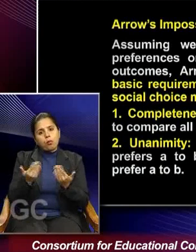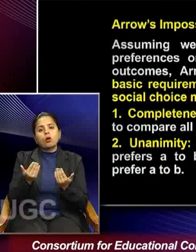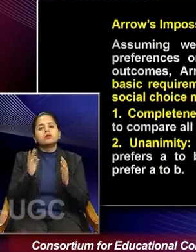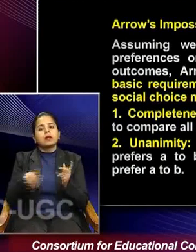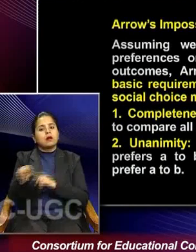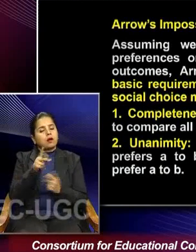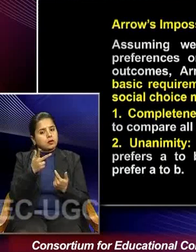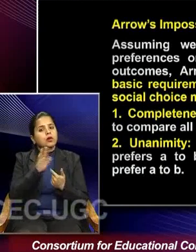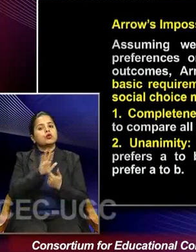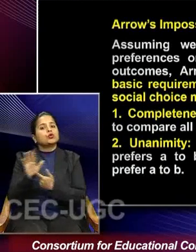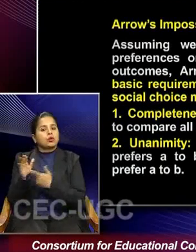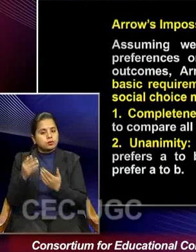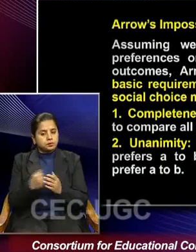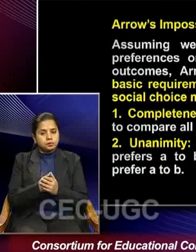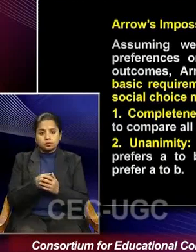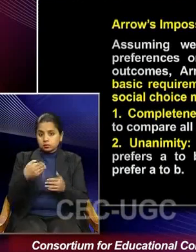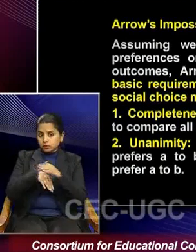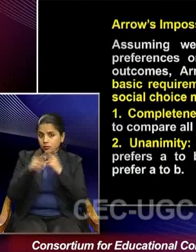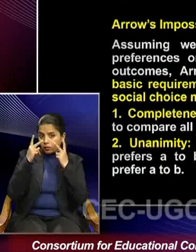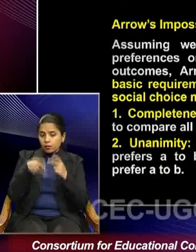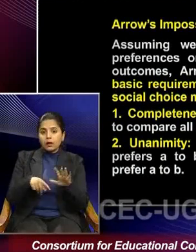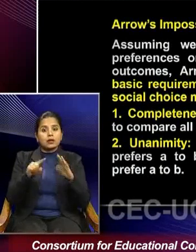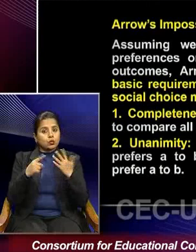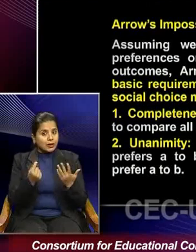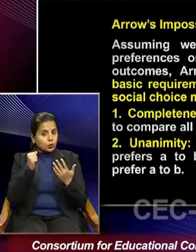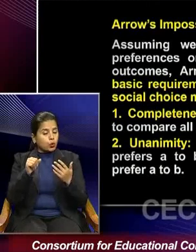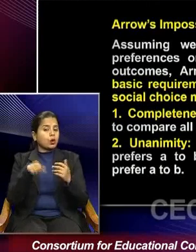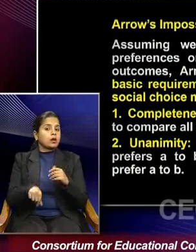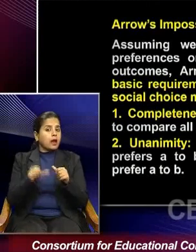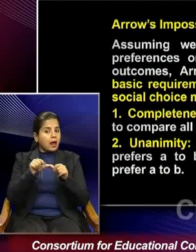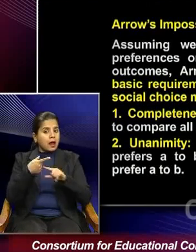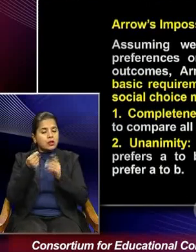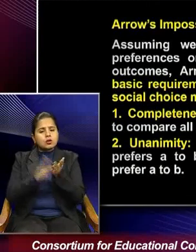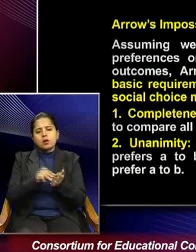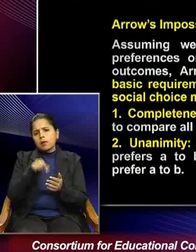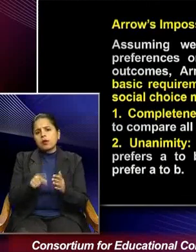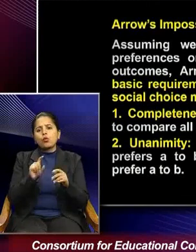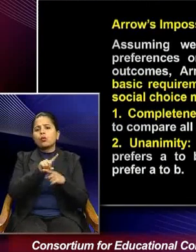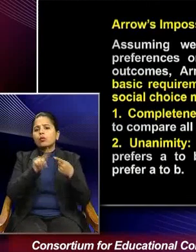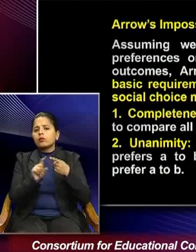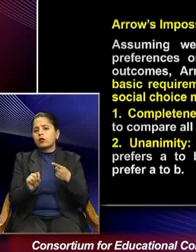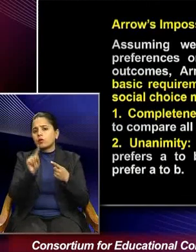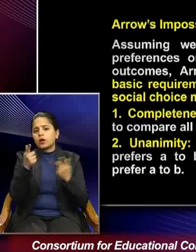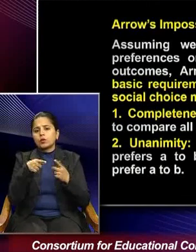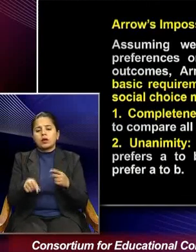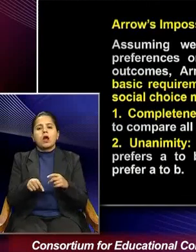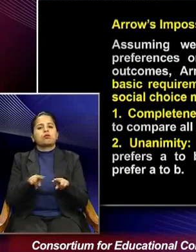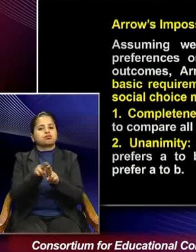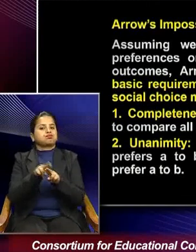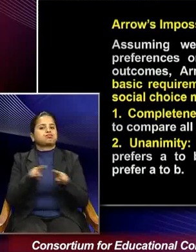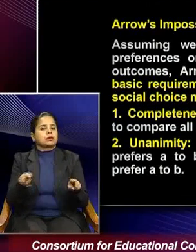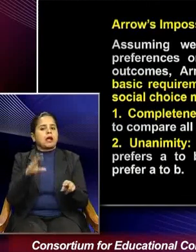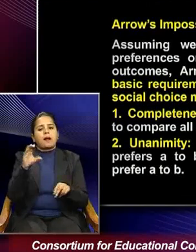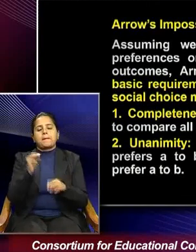stated. Under these 6 axioms, first axiom is completeness.